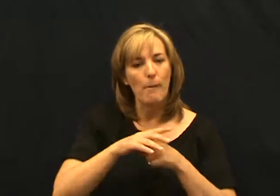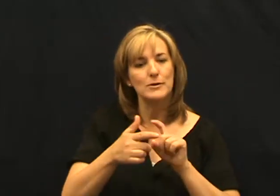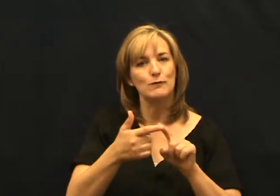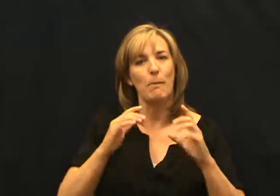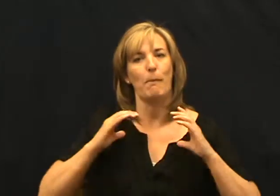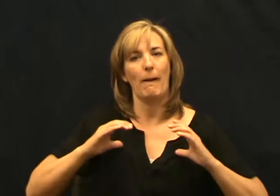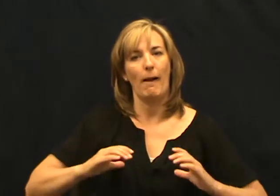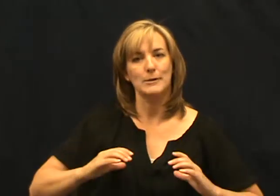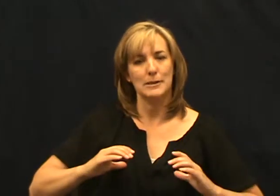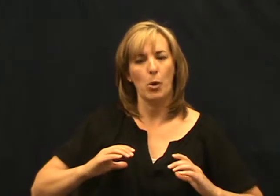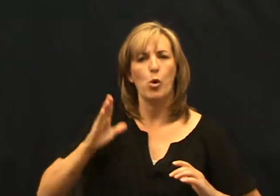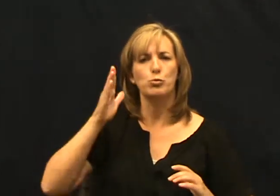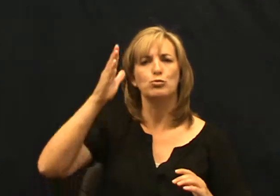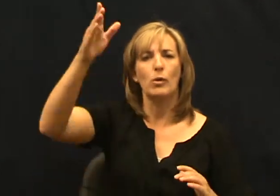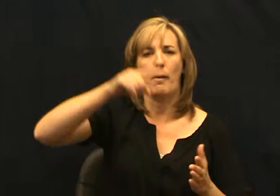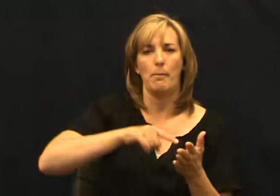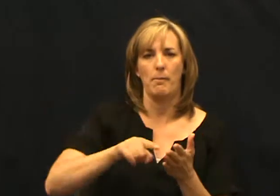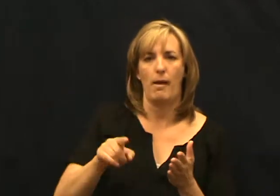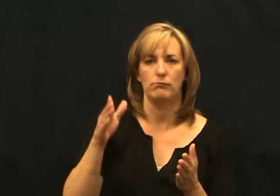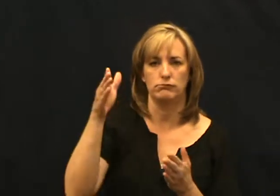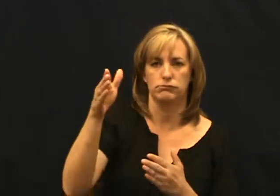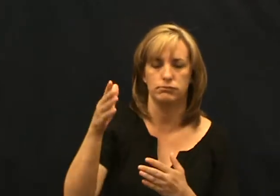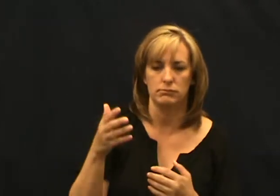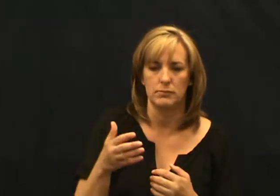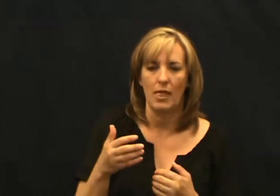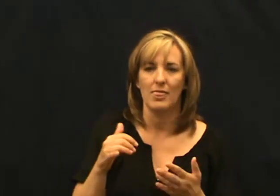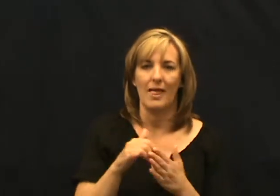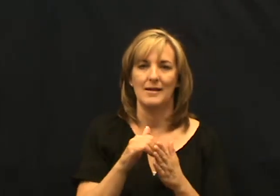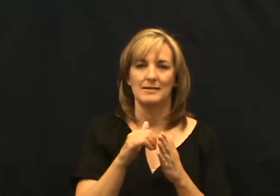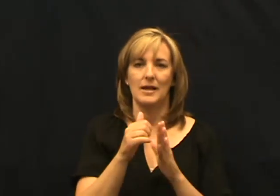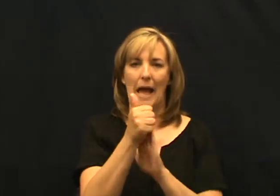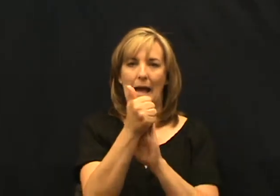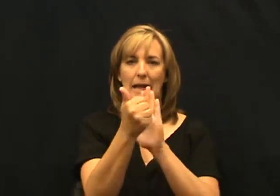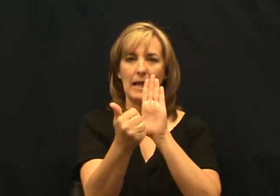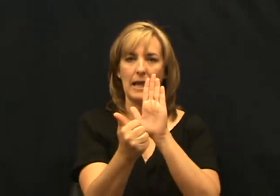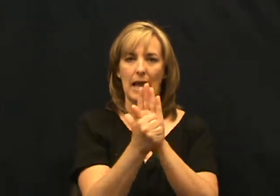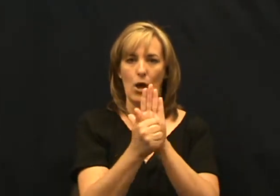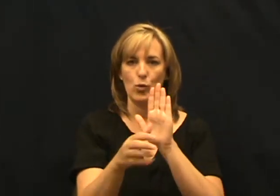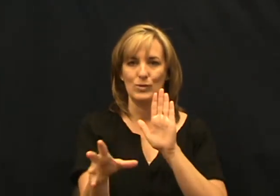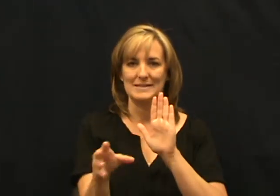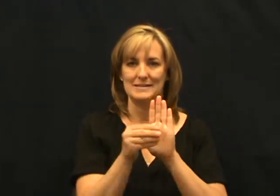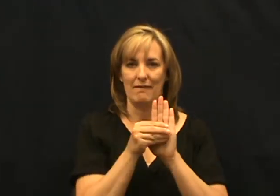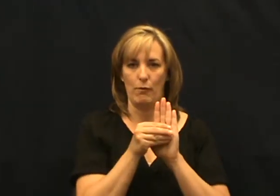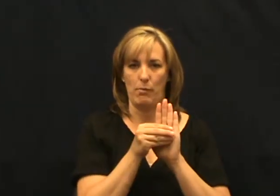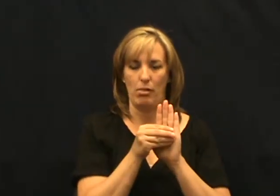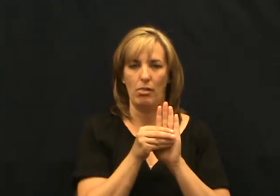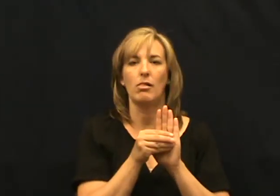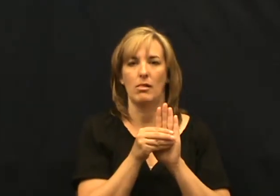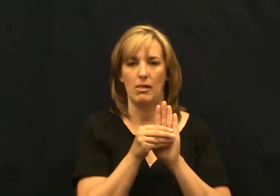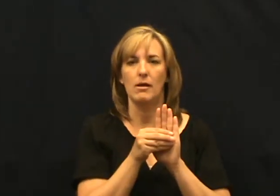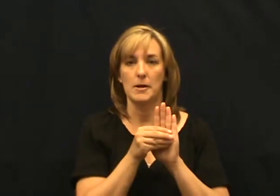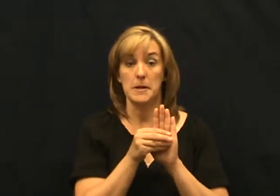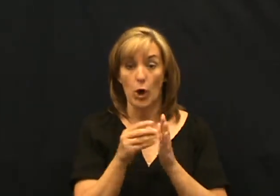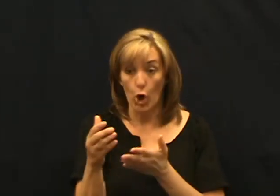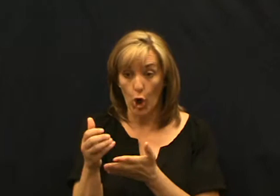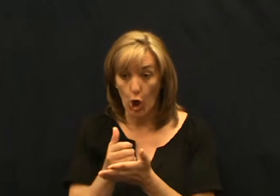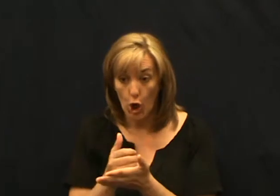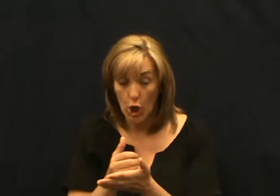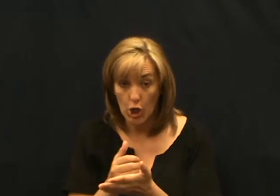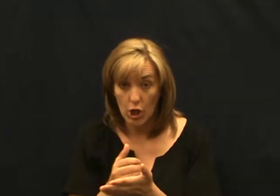so we call that an account receivable. And we also, have we earned that revenue? The answer is yes. Even though we didn't receive the cash, we've